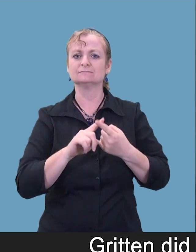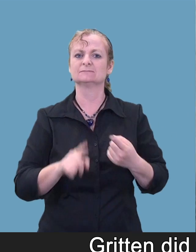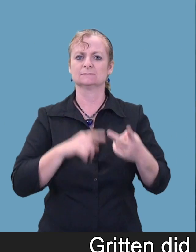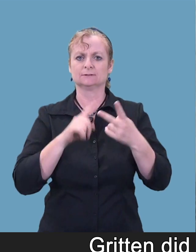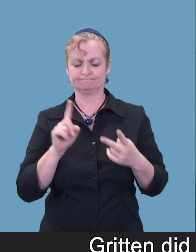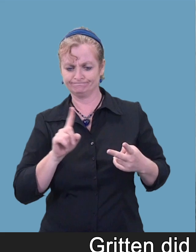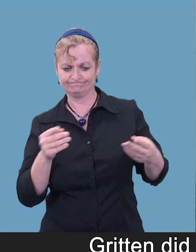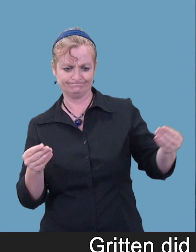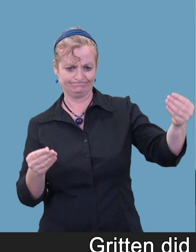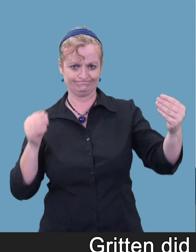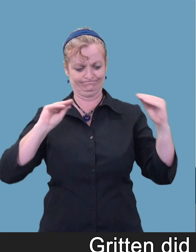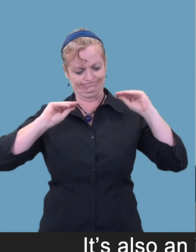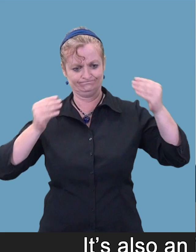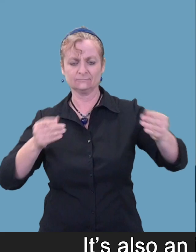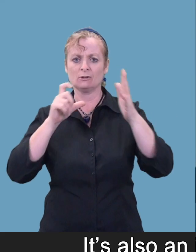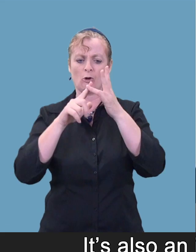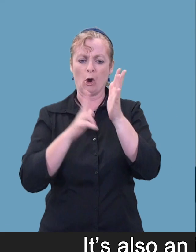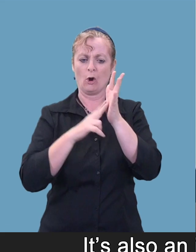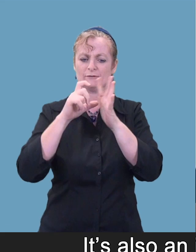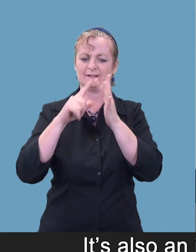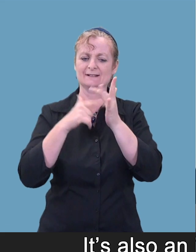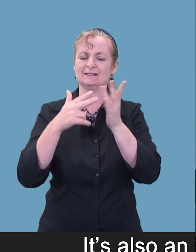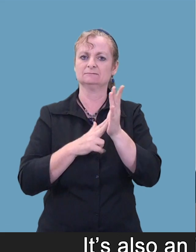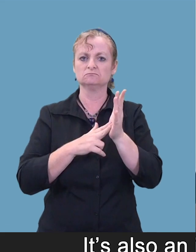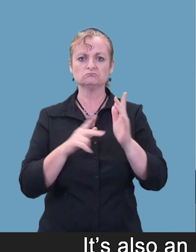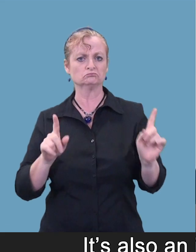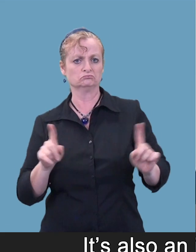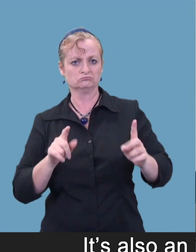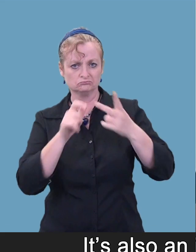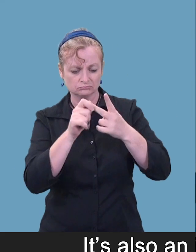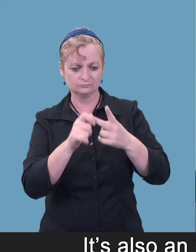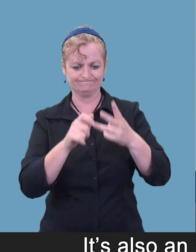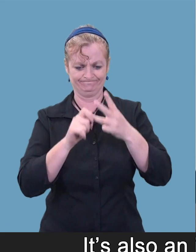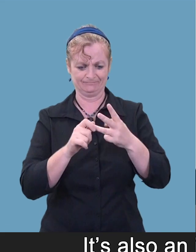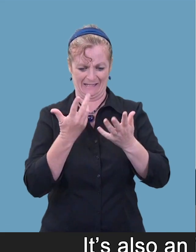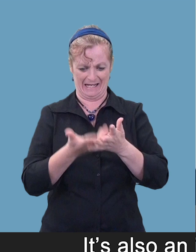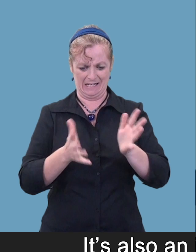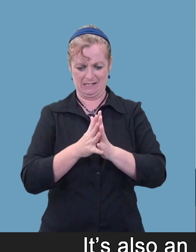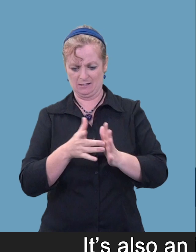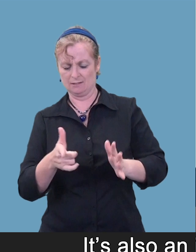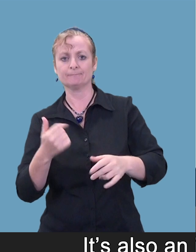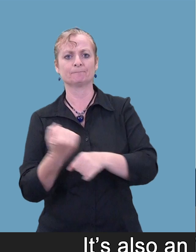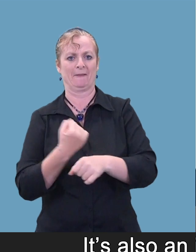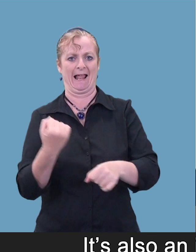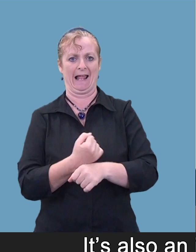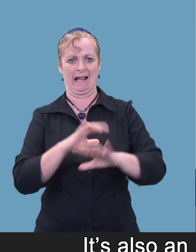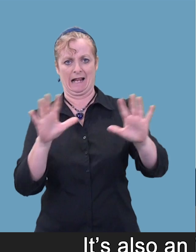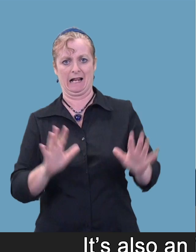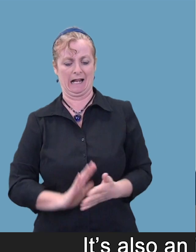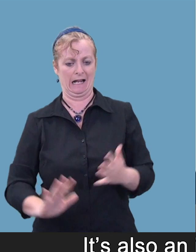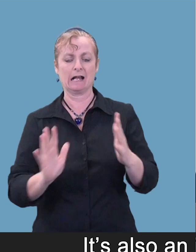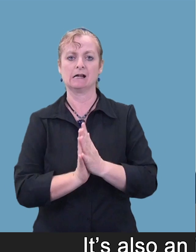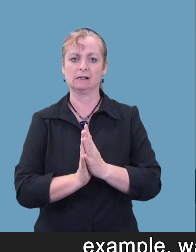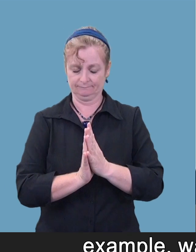painted the composition that we see. It's also an indication, for example, that it is an original painting, because